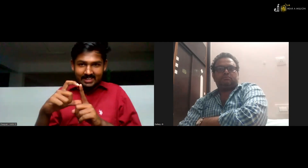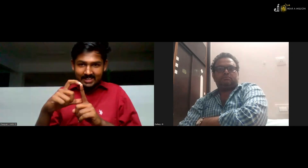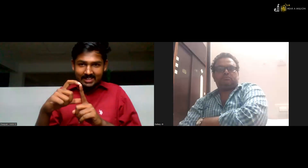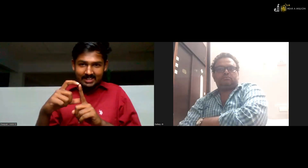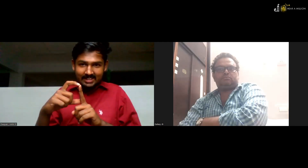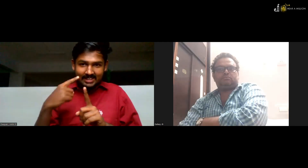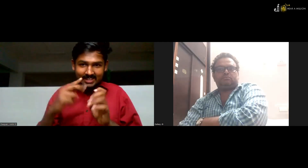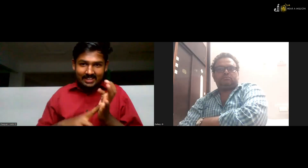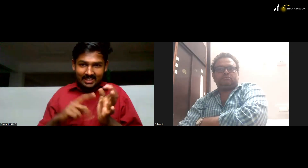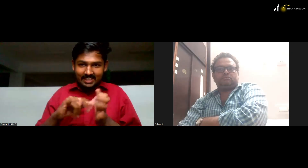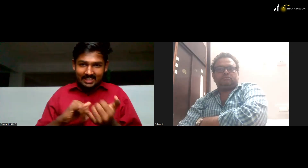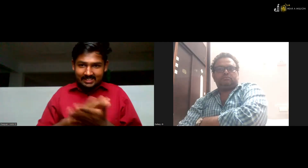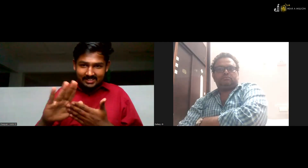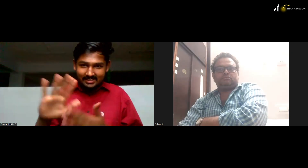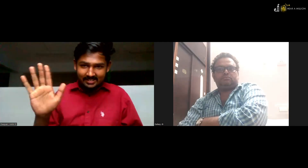Hello.